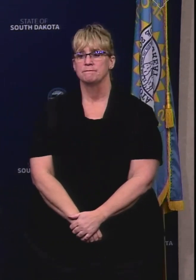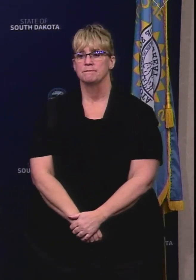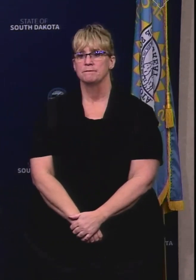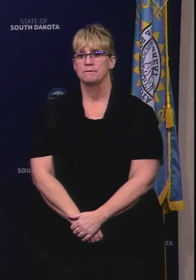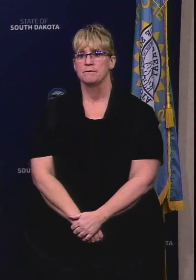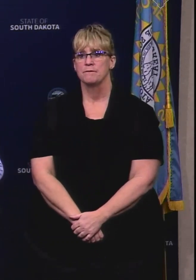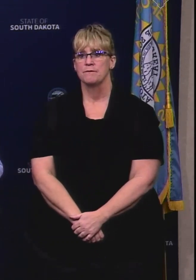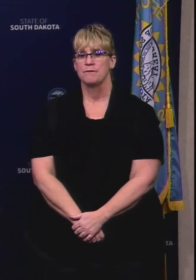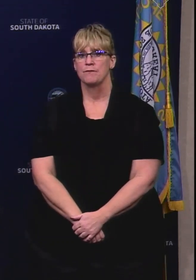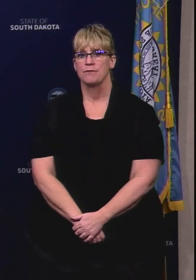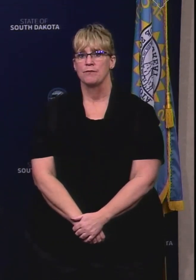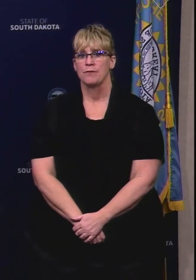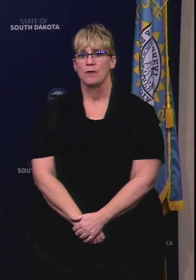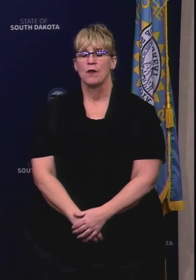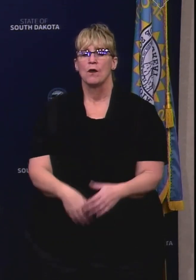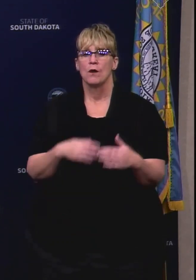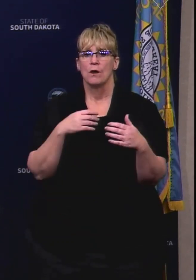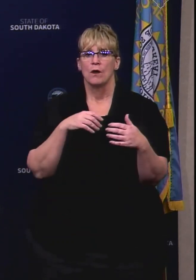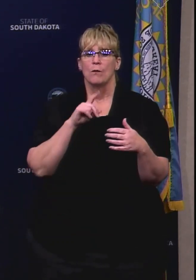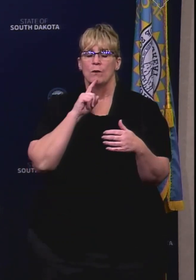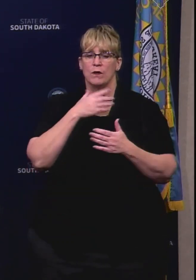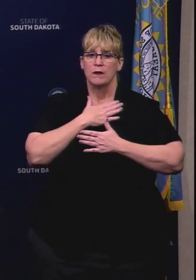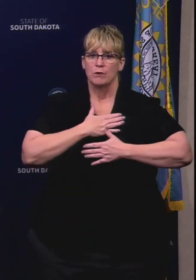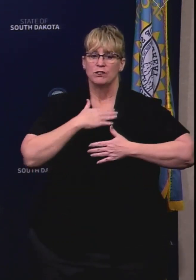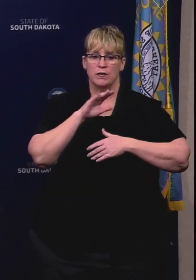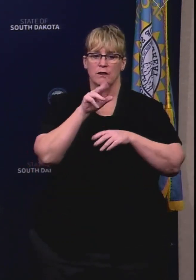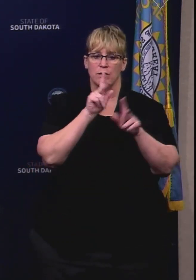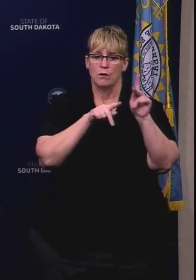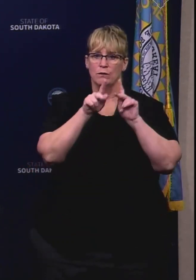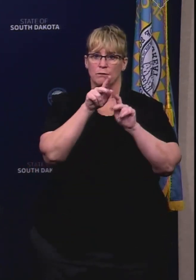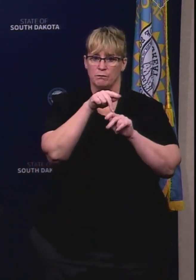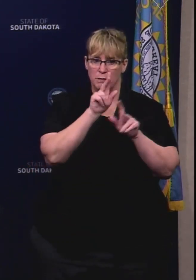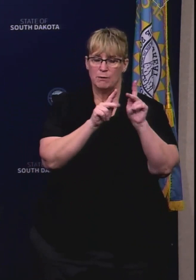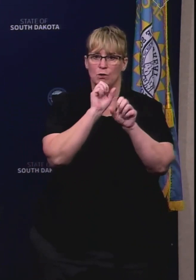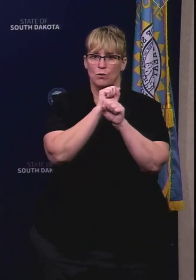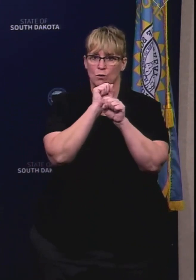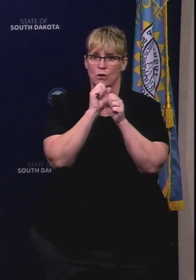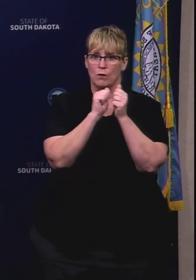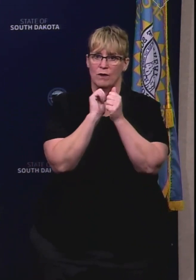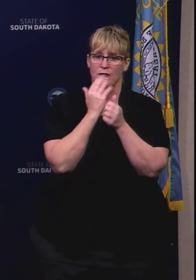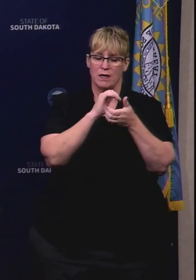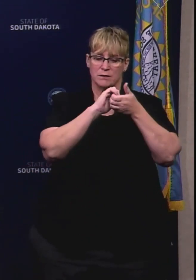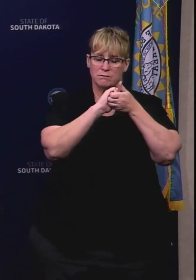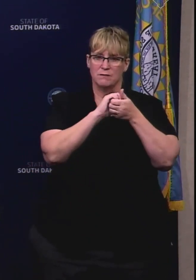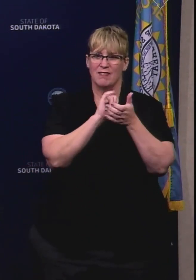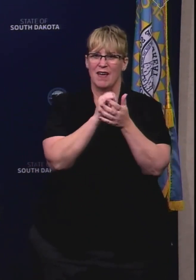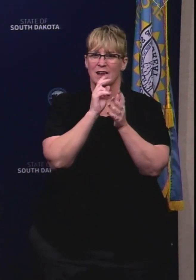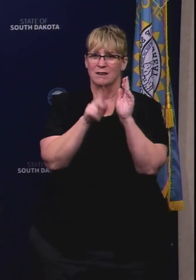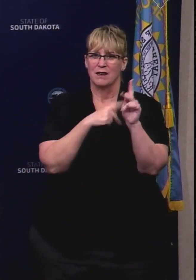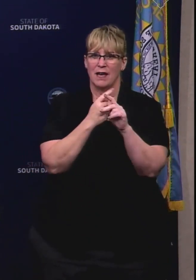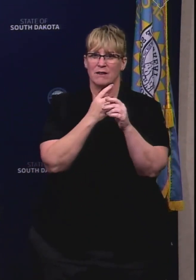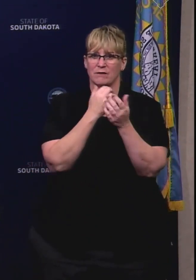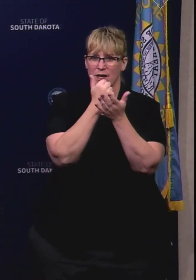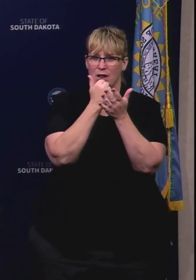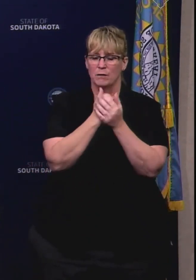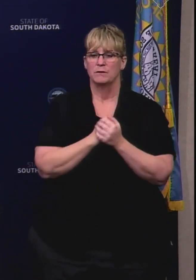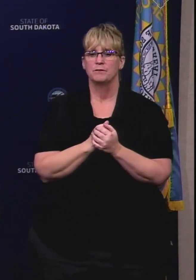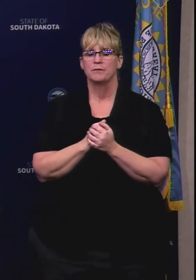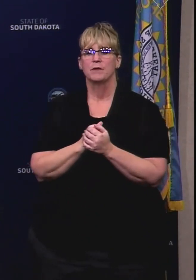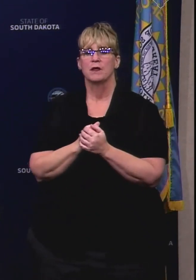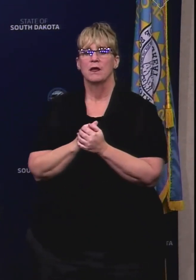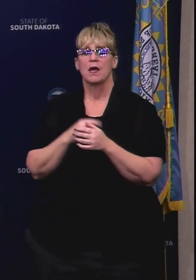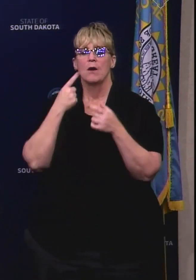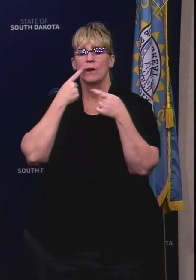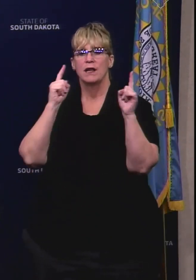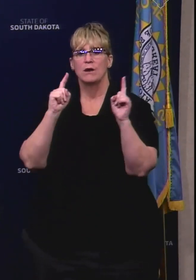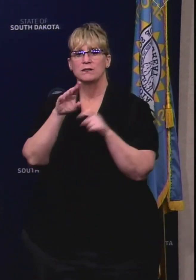And we are grateful to those partners that are helping us facilitate that kind of a response. We did announce that we were doing mass testing